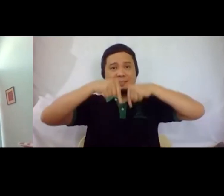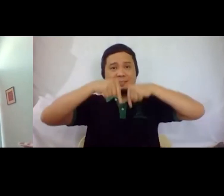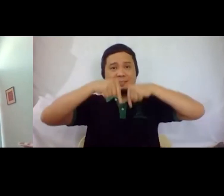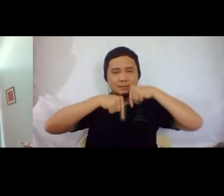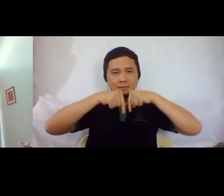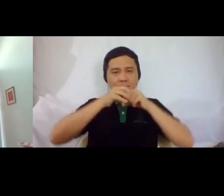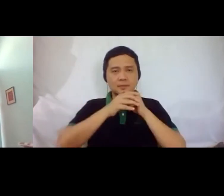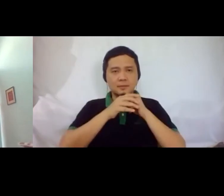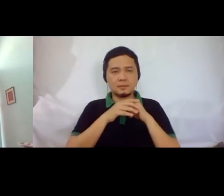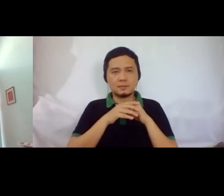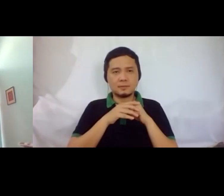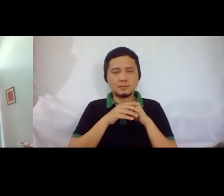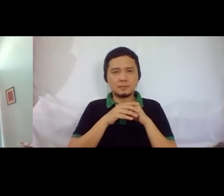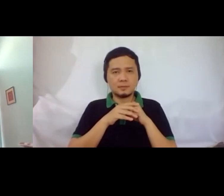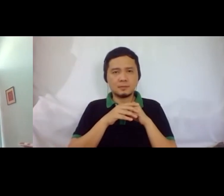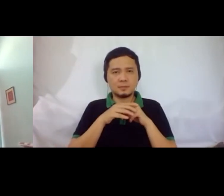let me go back to